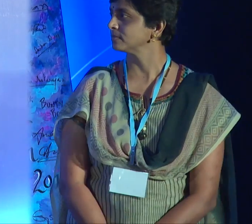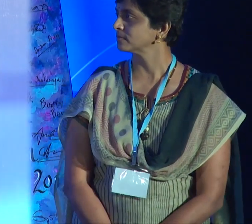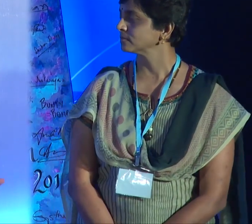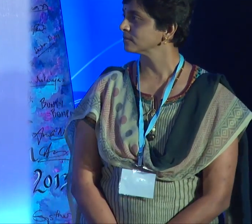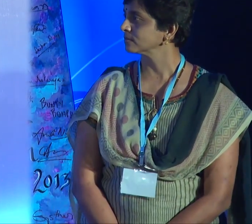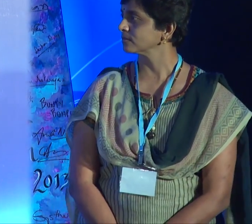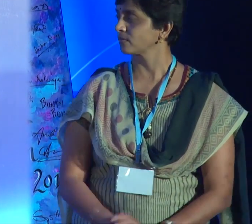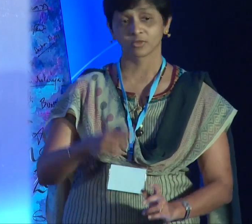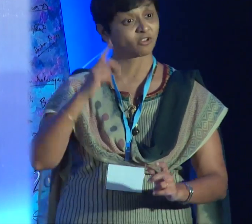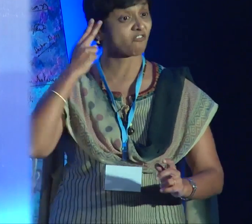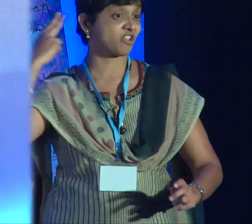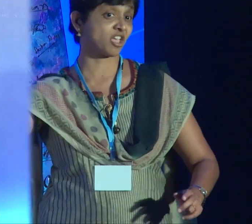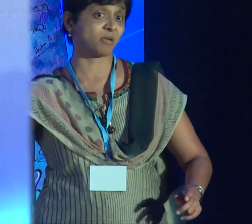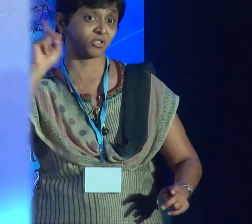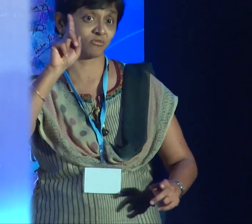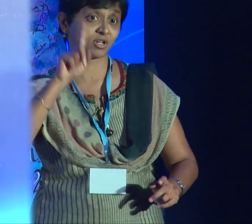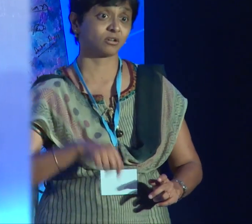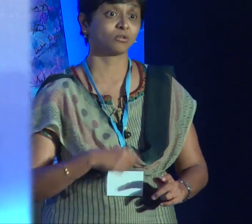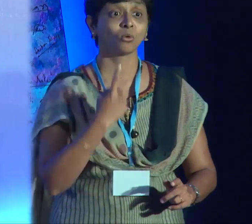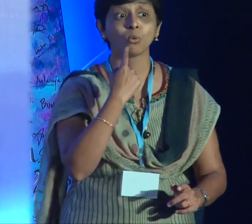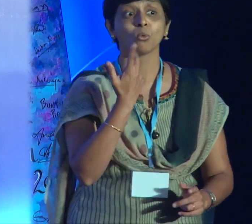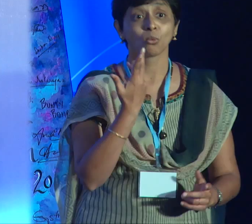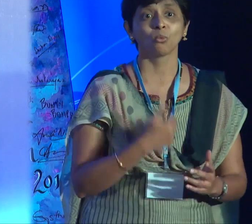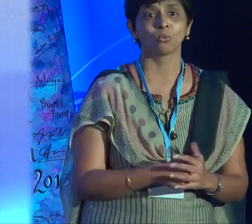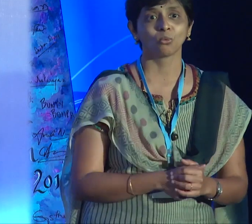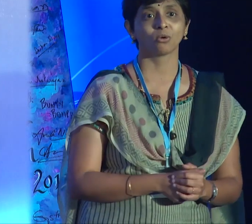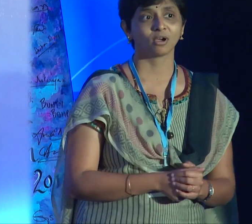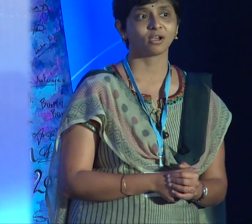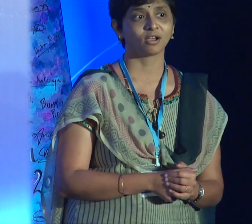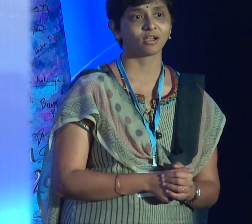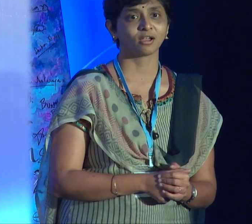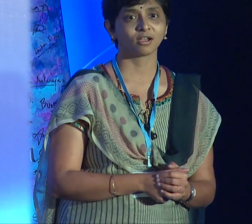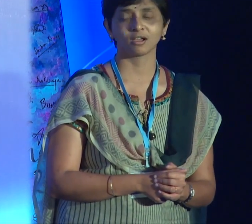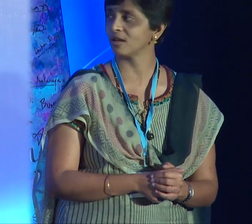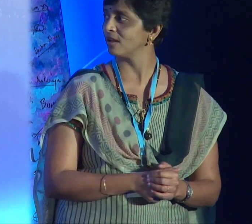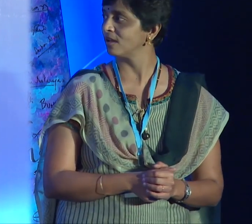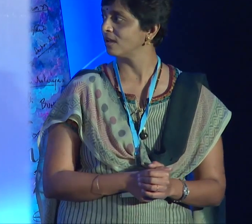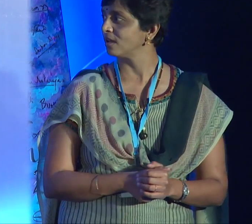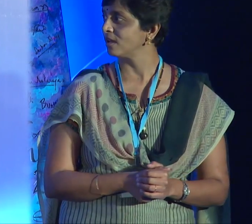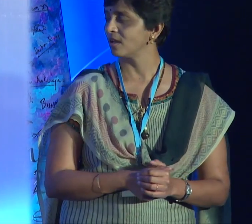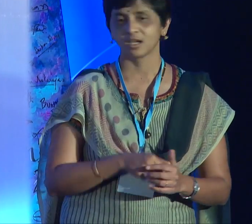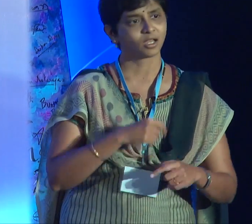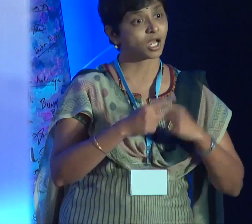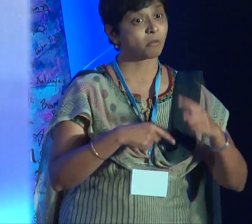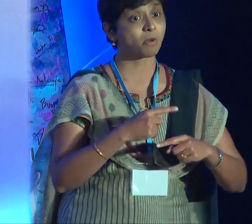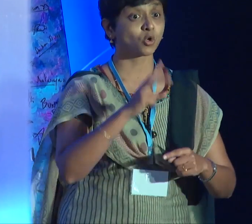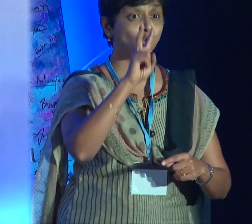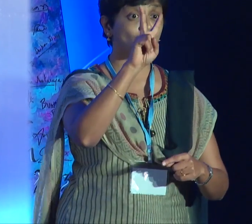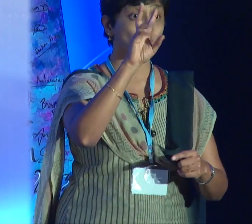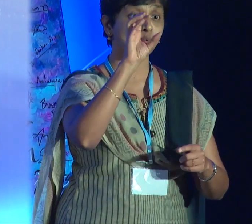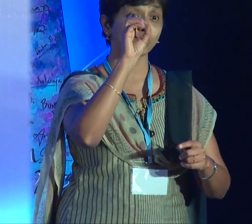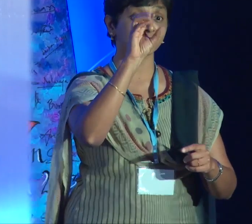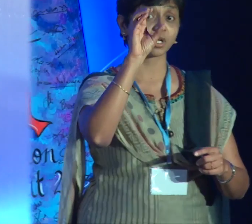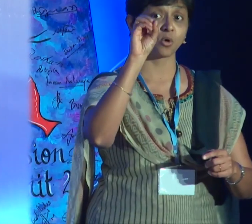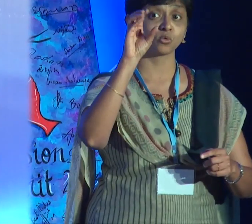The most famous one, of course, is a story which is about 2,000 years old.